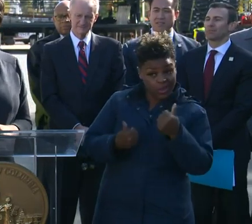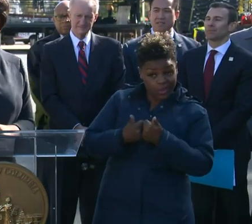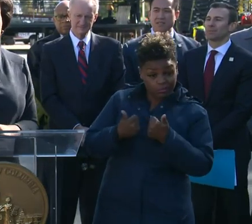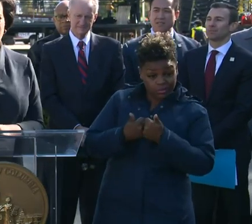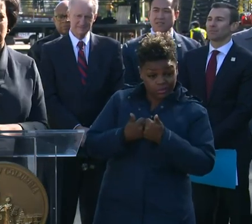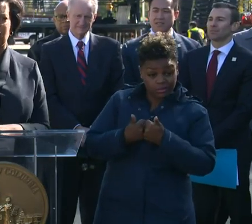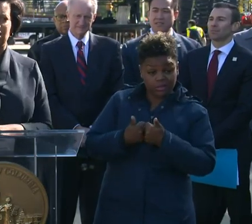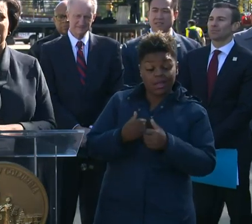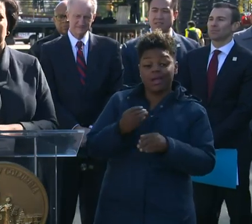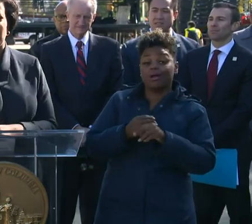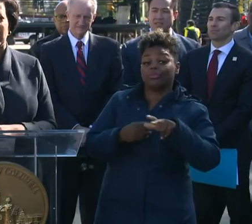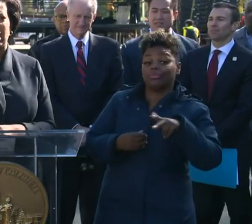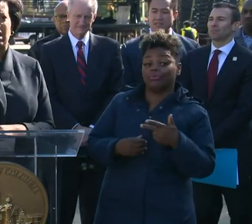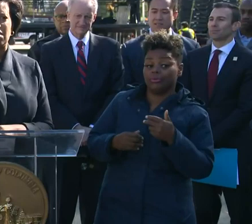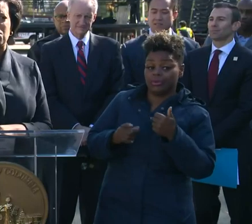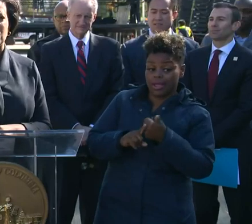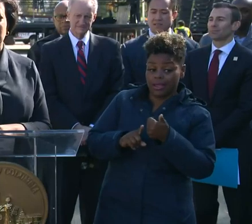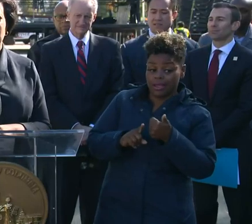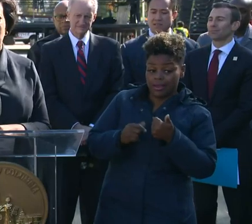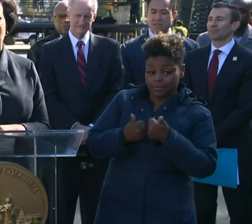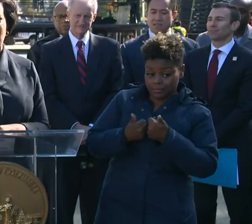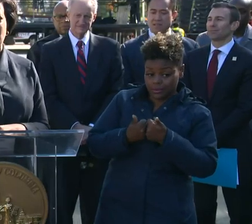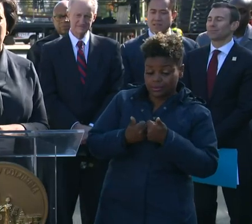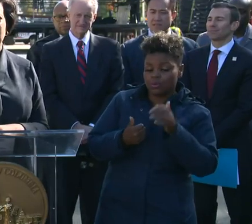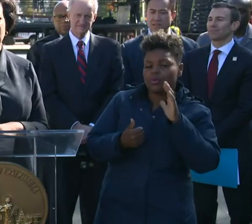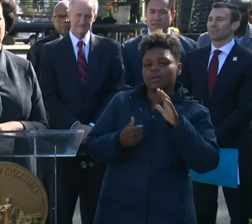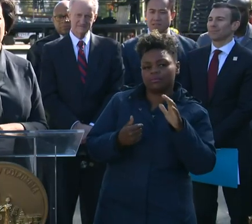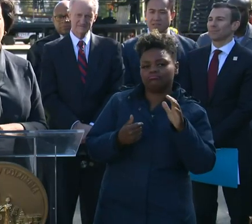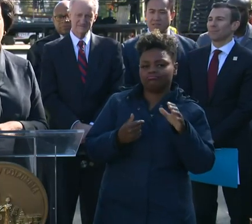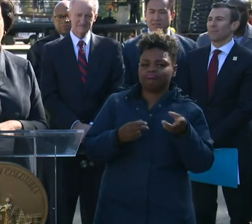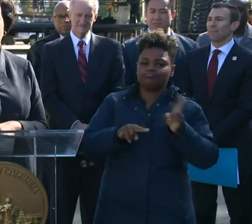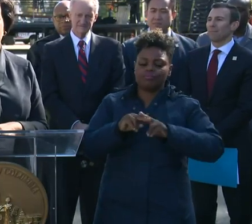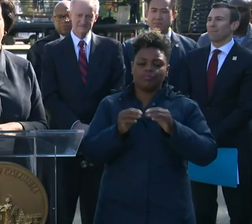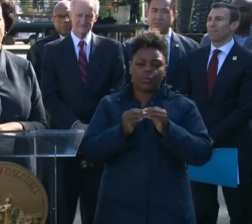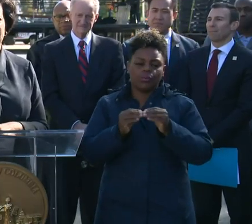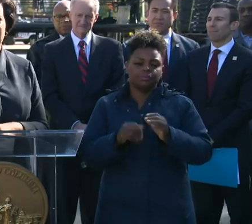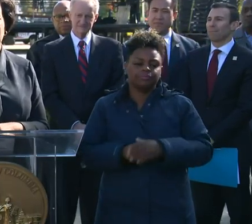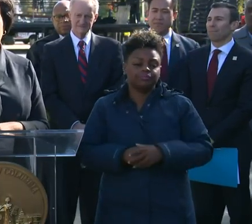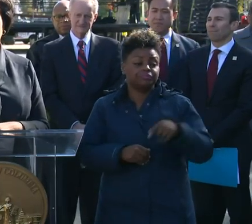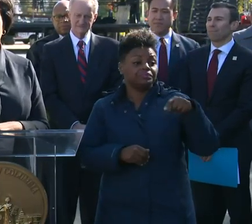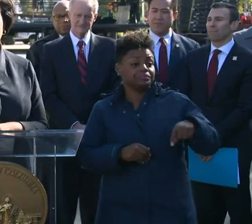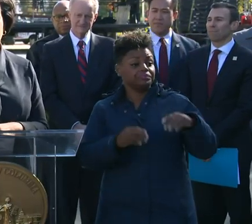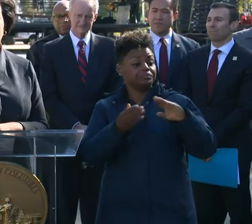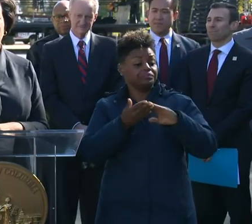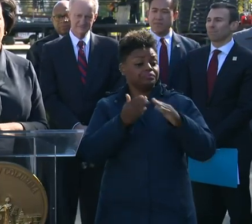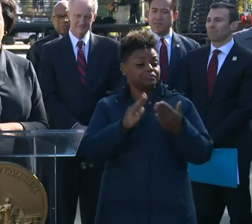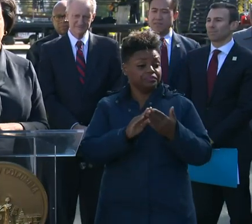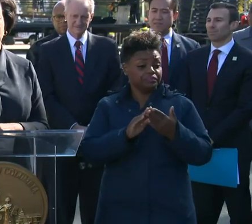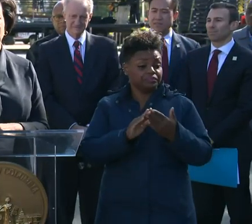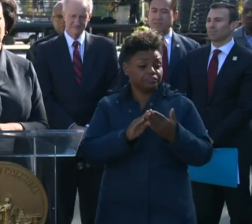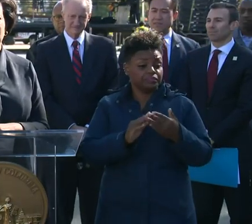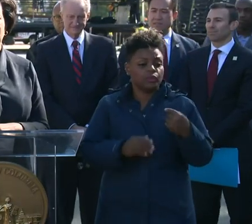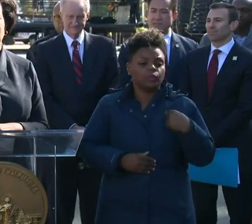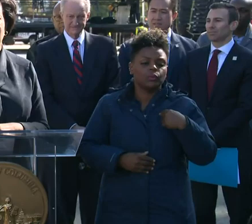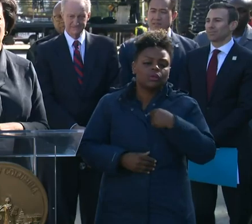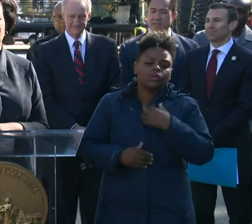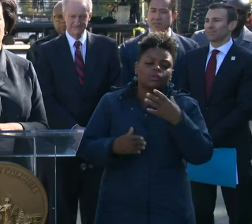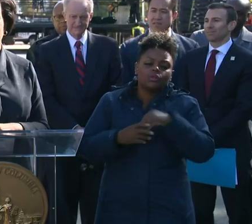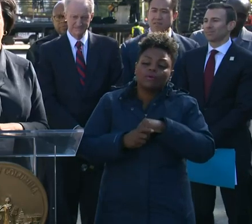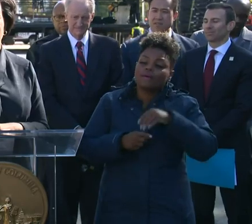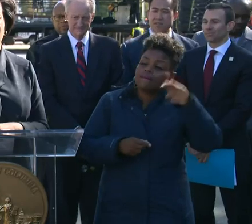supporting this large-scale event with our public safety apparatus, including fire,